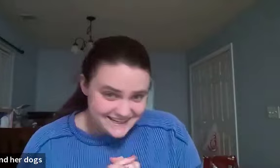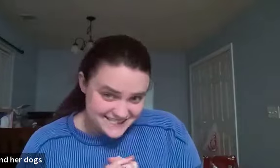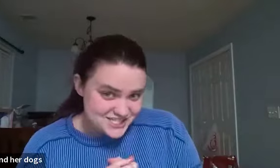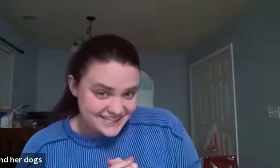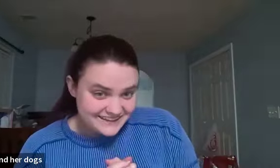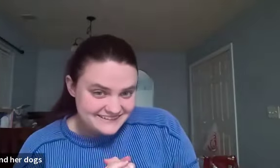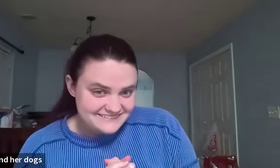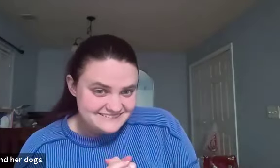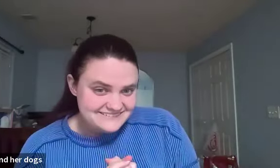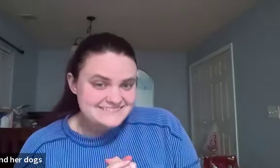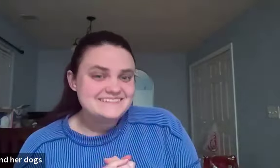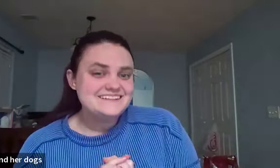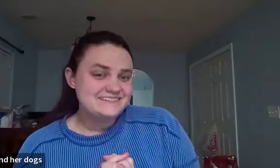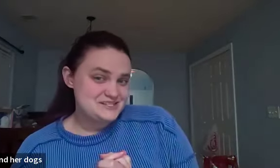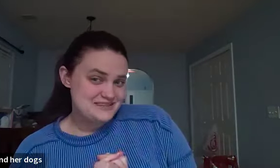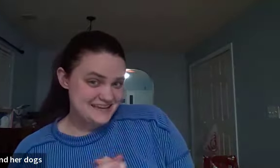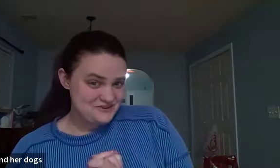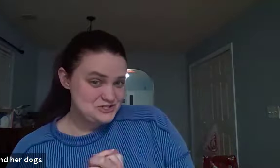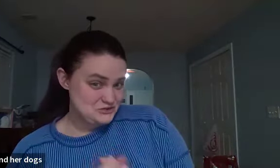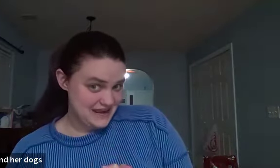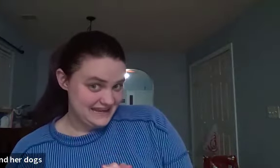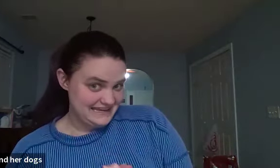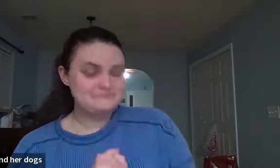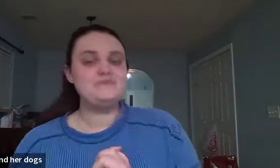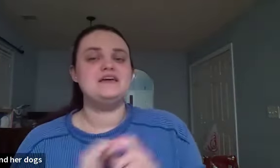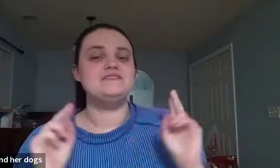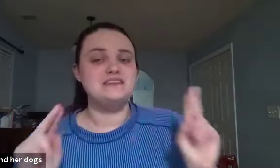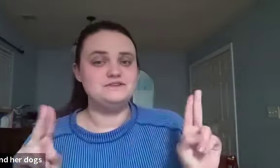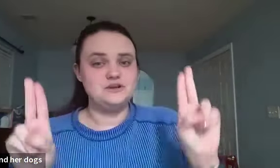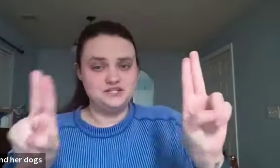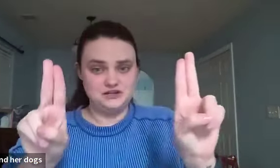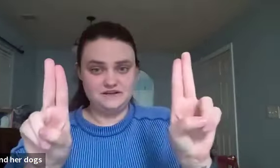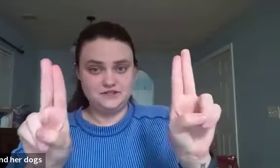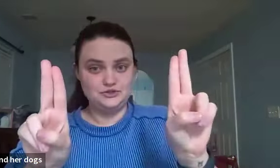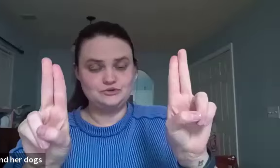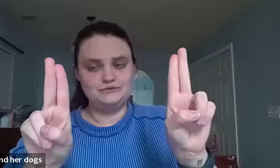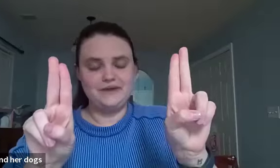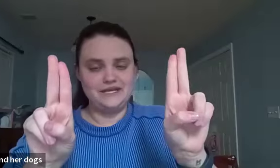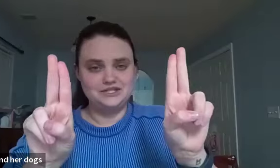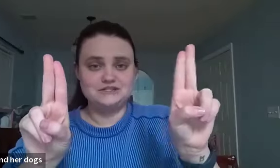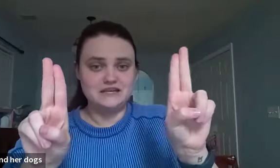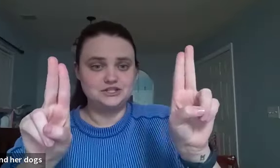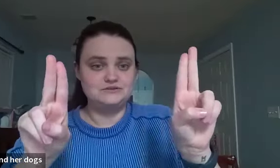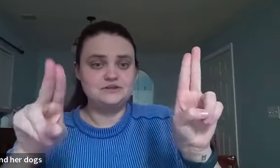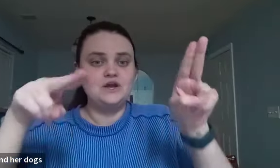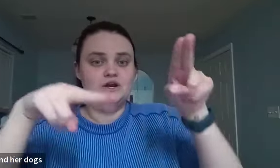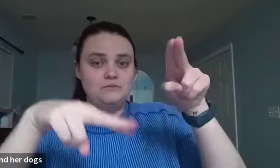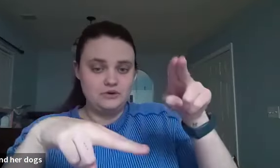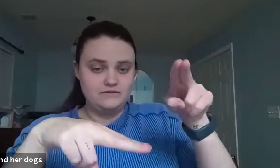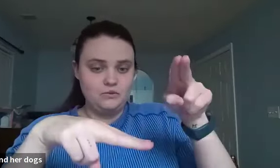train engineer, you would do the sign for train. And the sign for train is you're going to have two H's/U's. Put